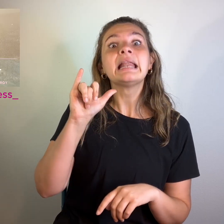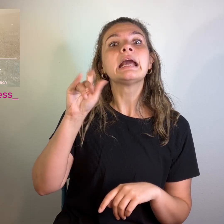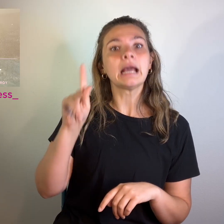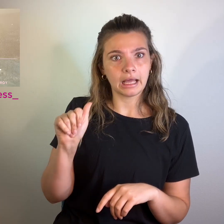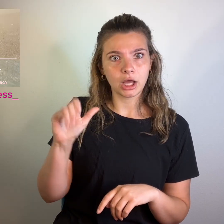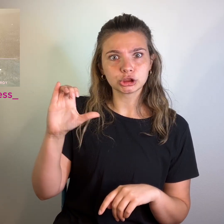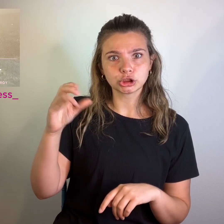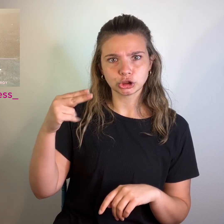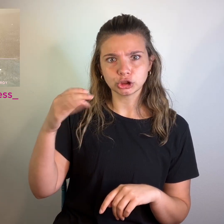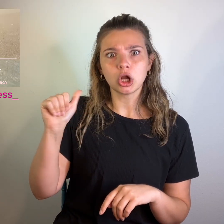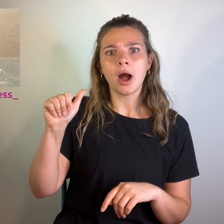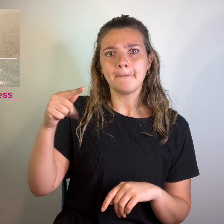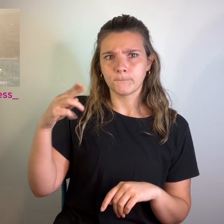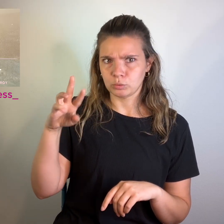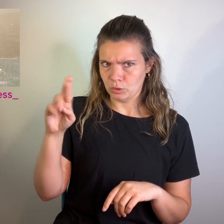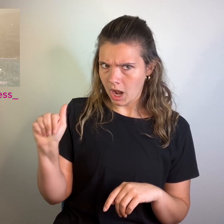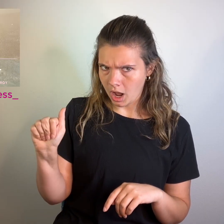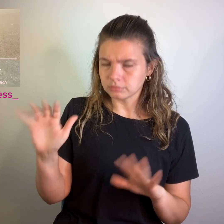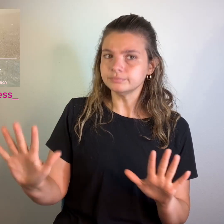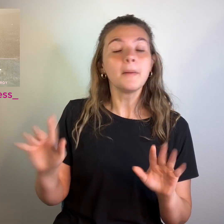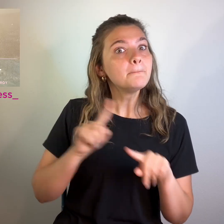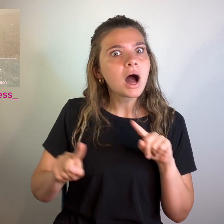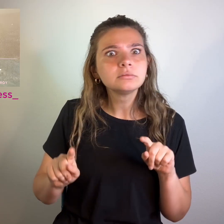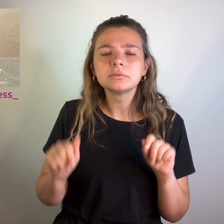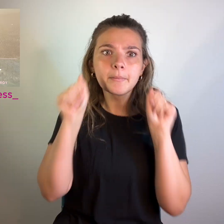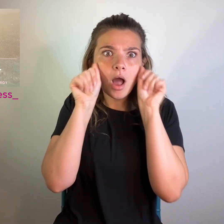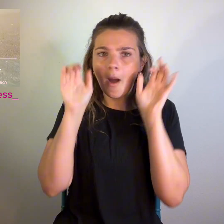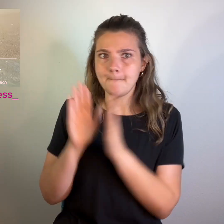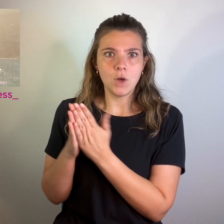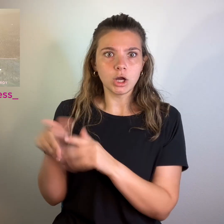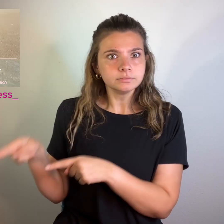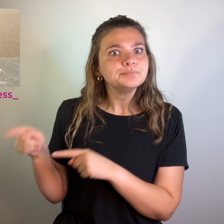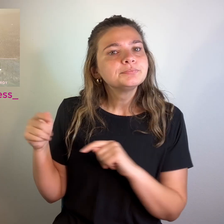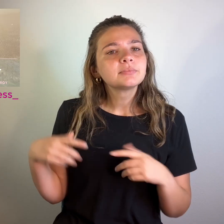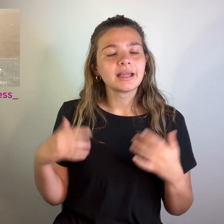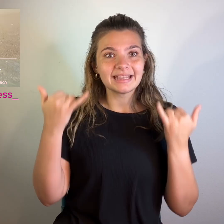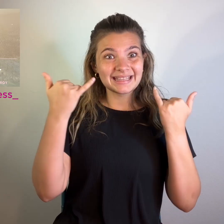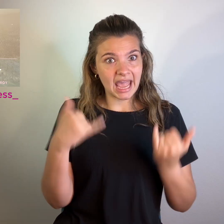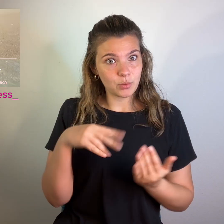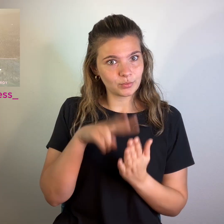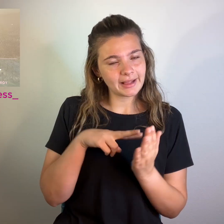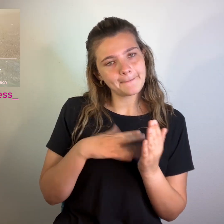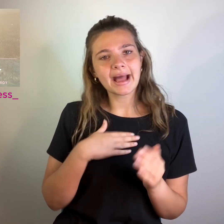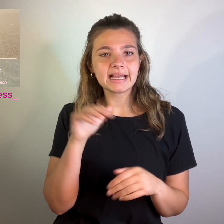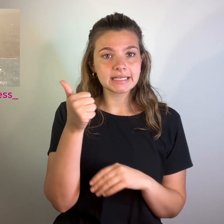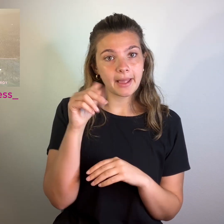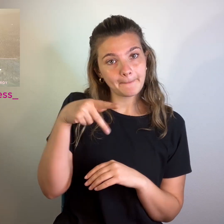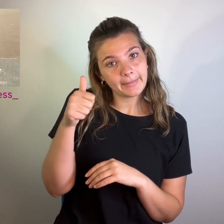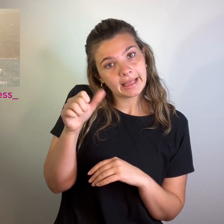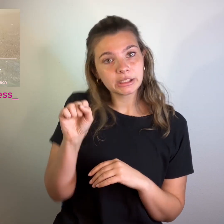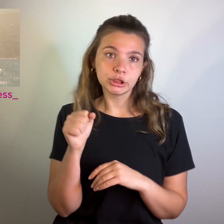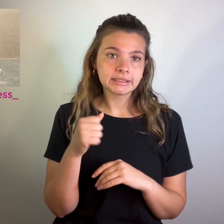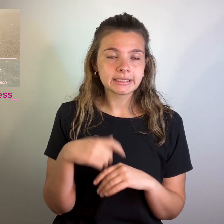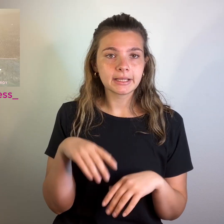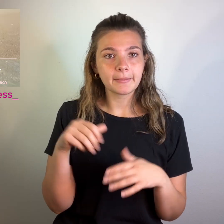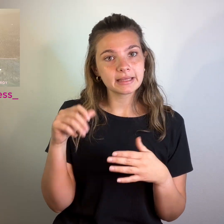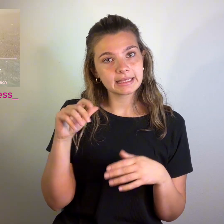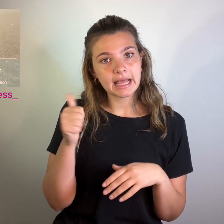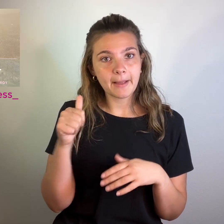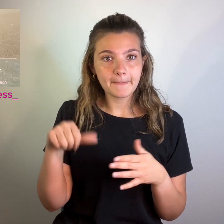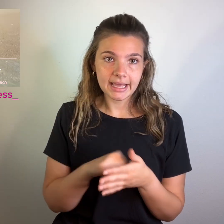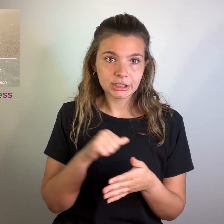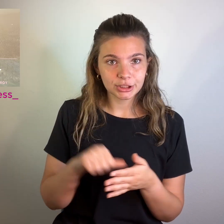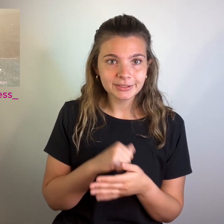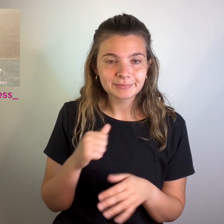absolutely incredible. And what I was reading today in my 10 pages, she was talking about how it takes a village, how it takes